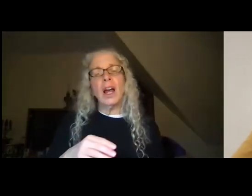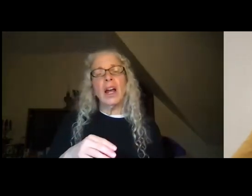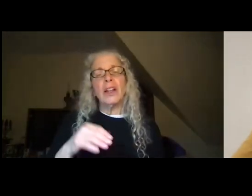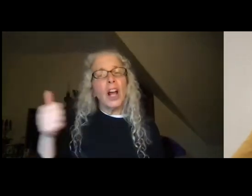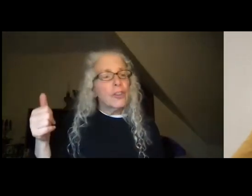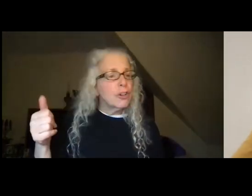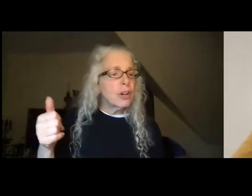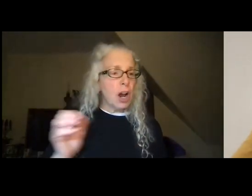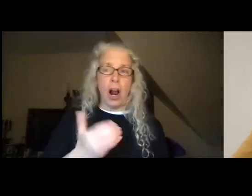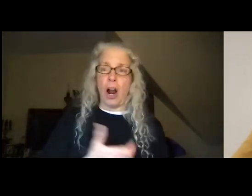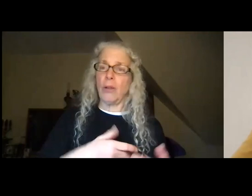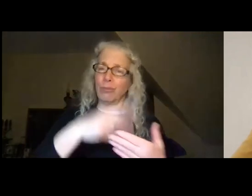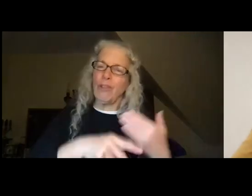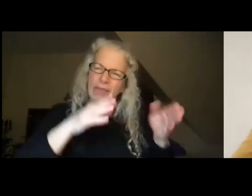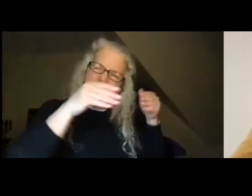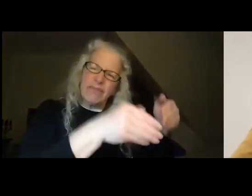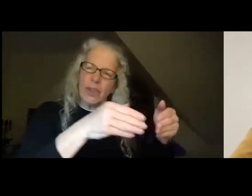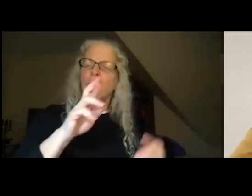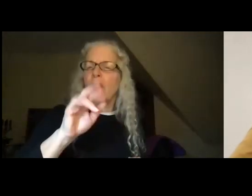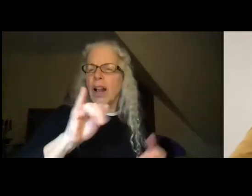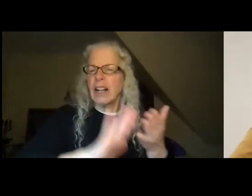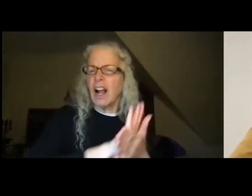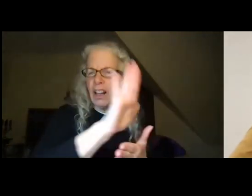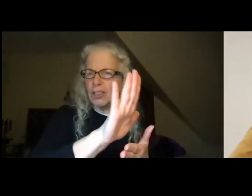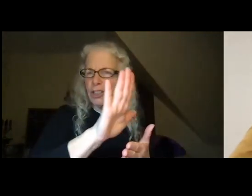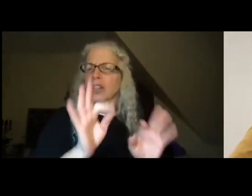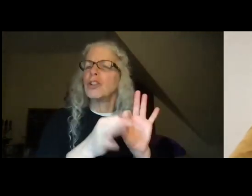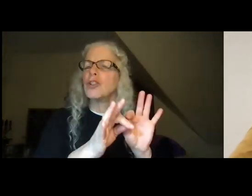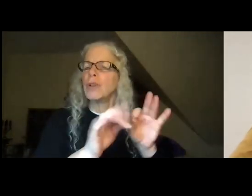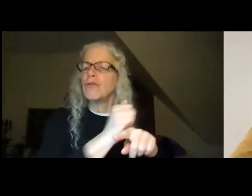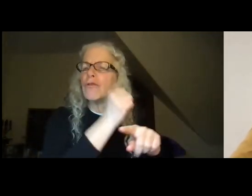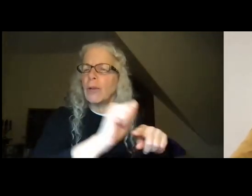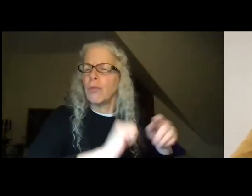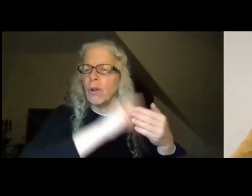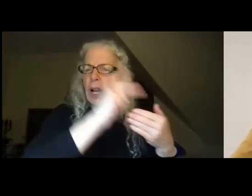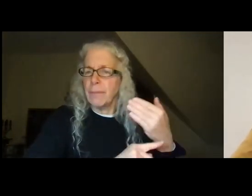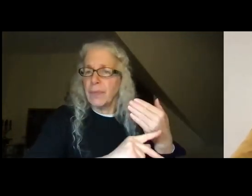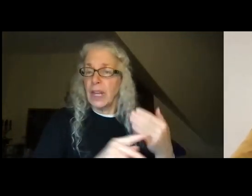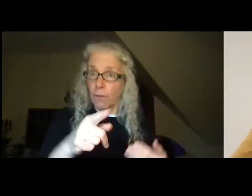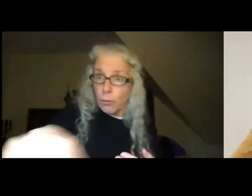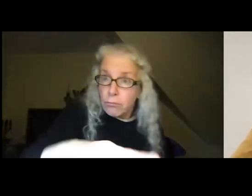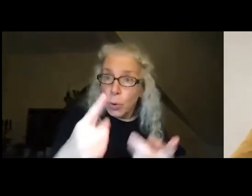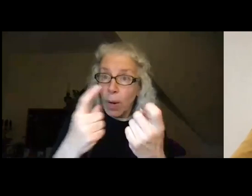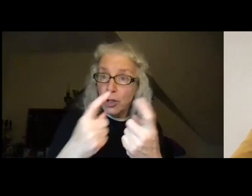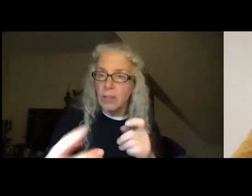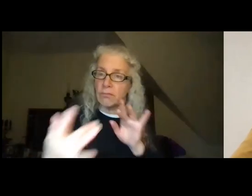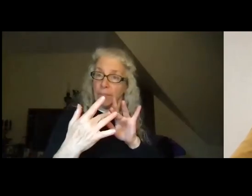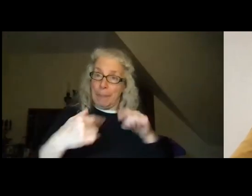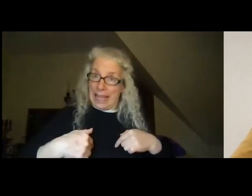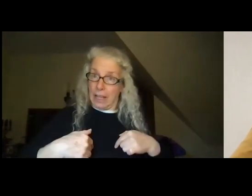interpreting program at Rhode Island College. And if anyone has any questions about that, please feel free to reach out to me or to Marie